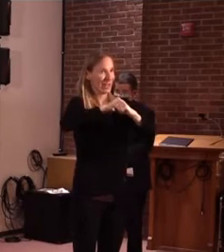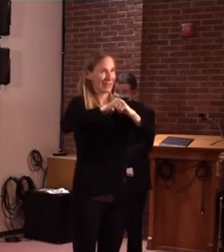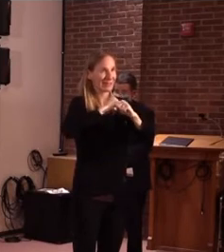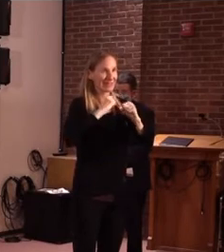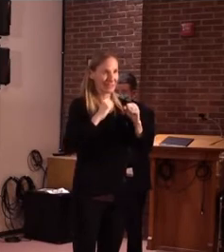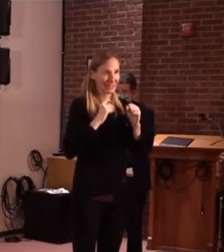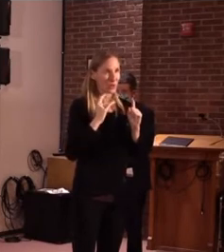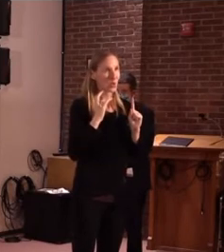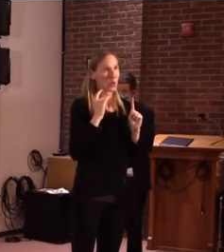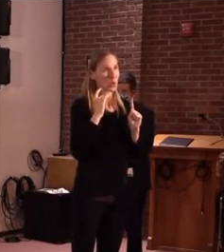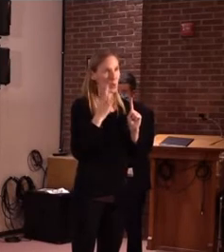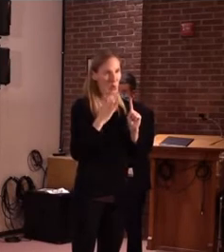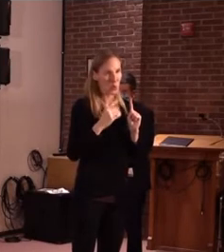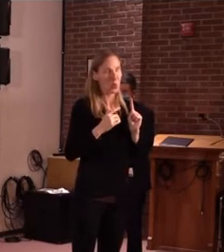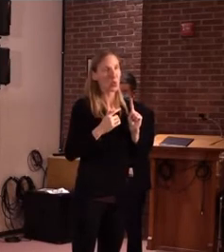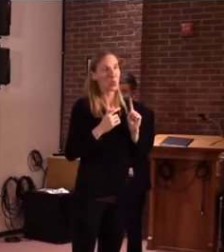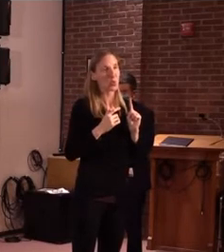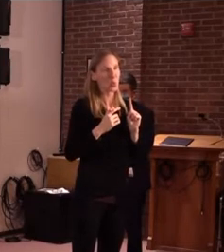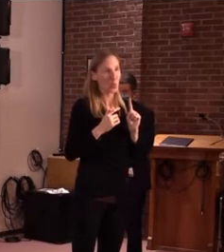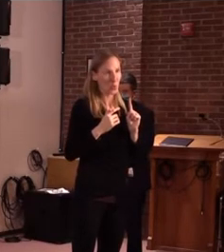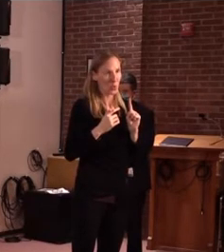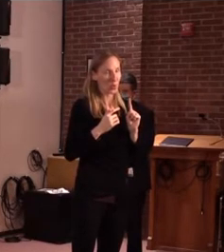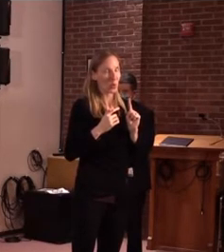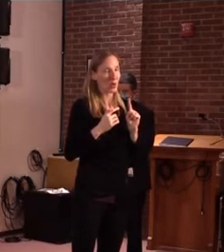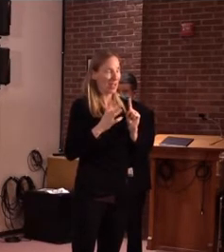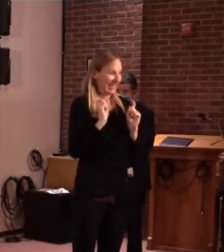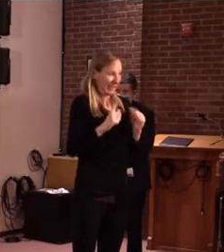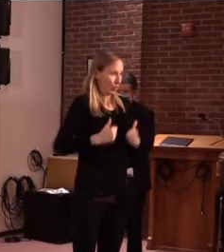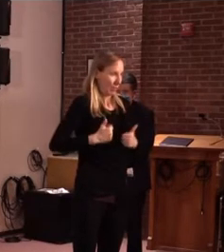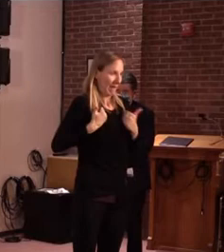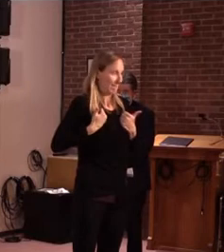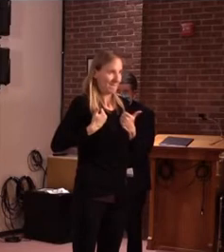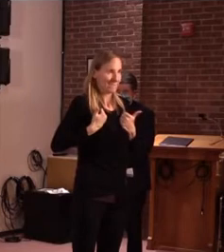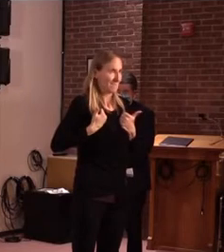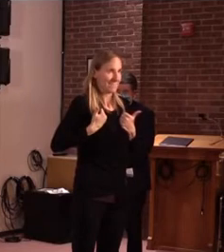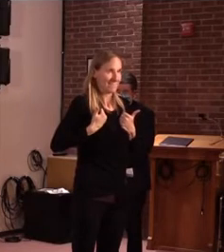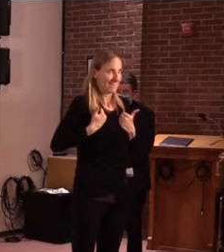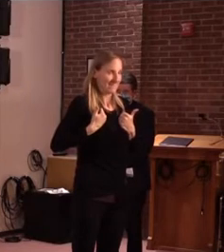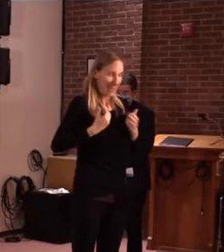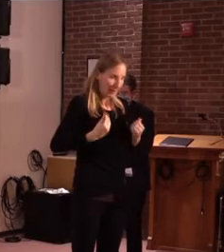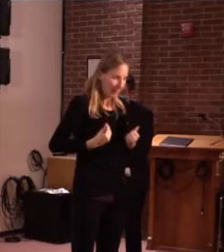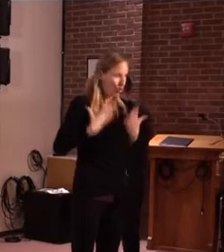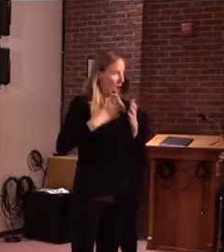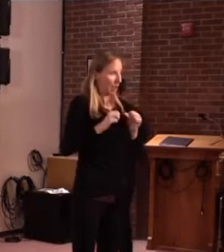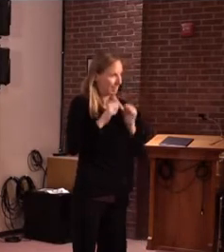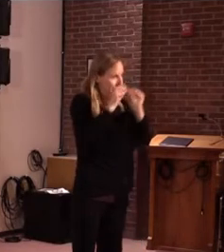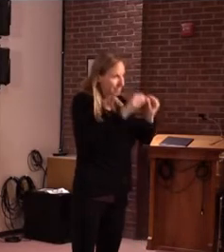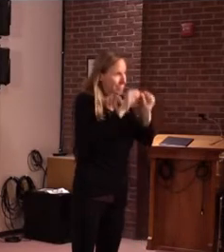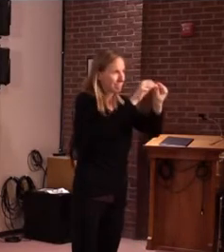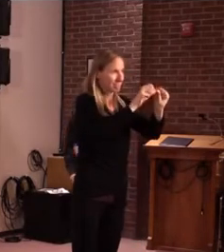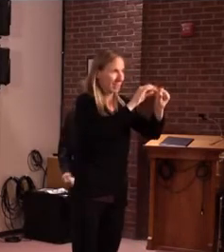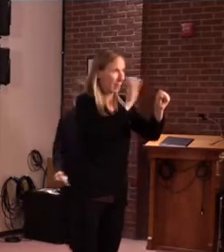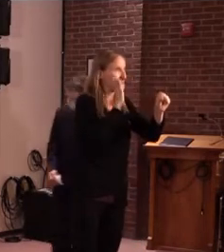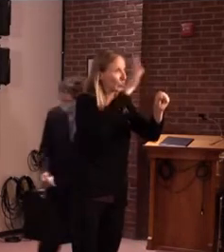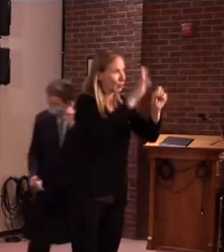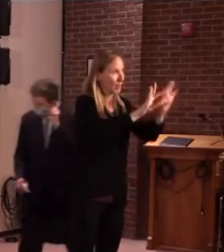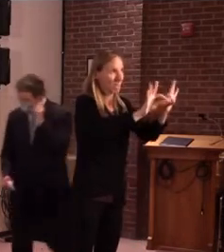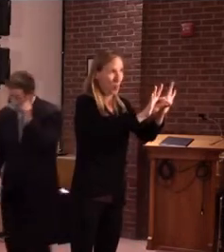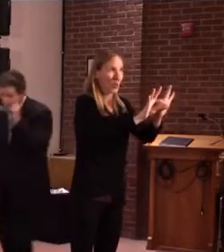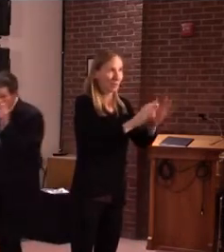in time so that they can survive this, so that they can thrive in the future. Secretary Tebbets.